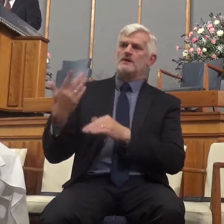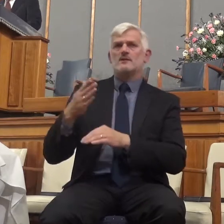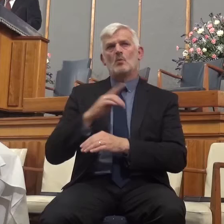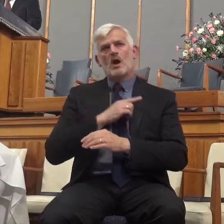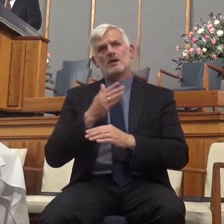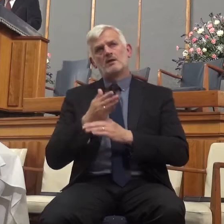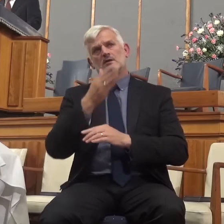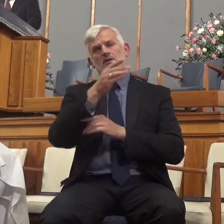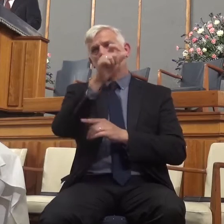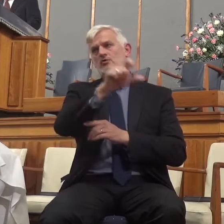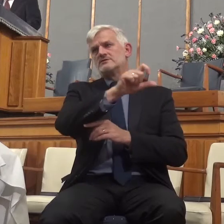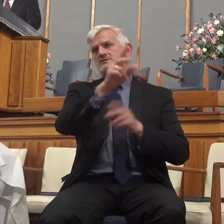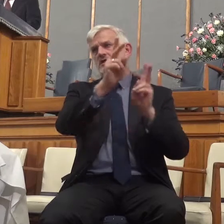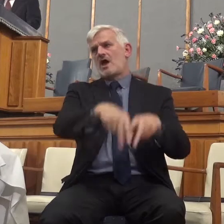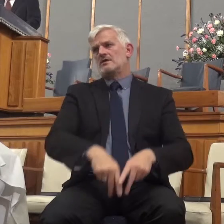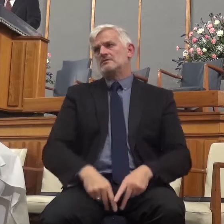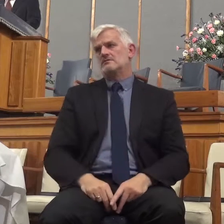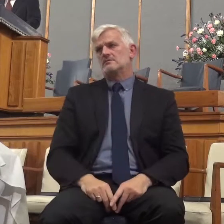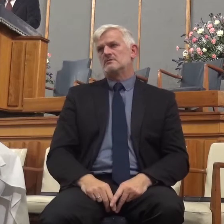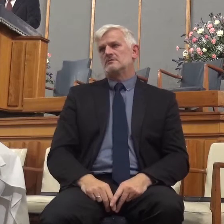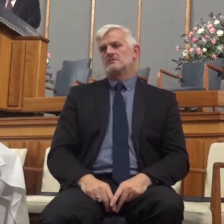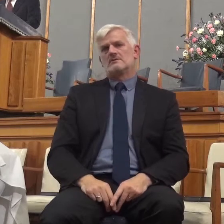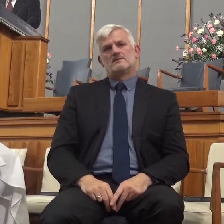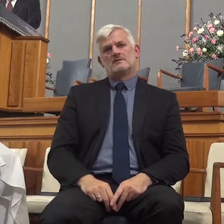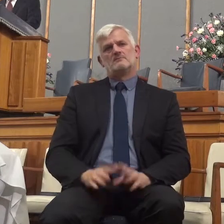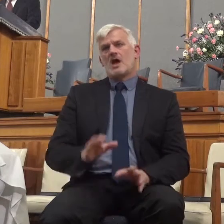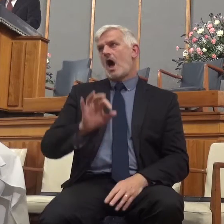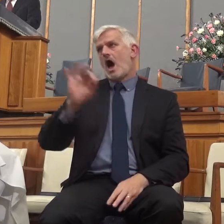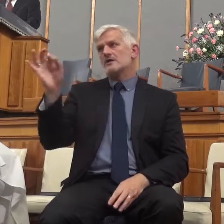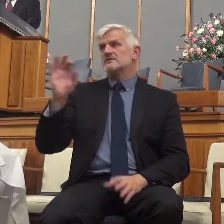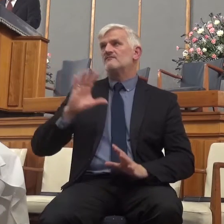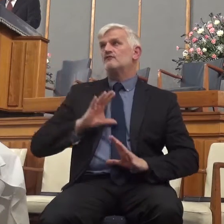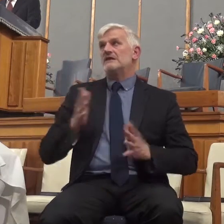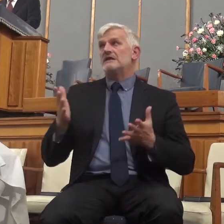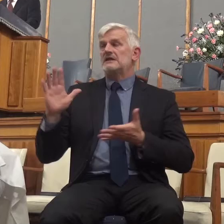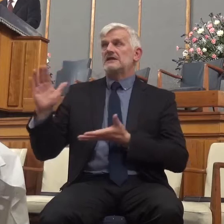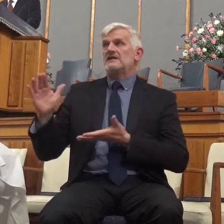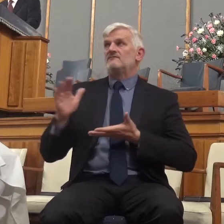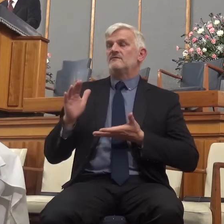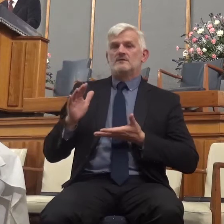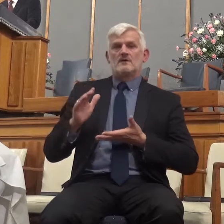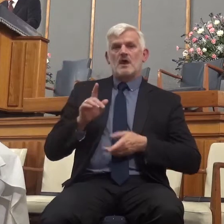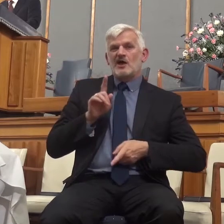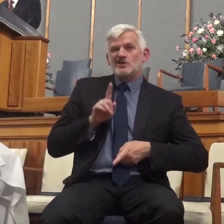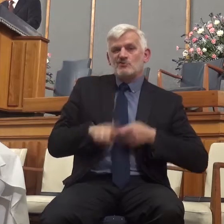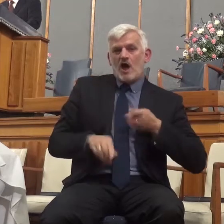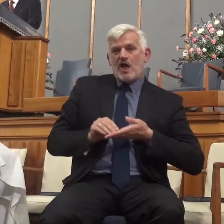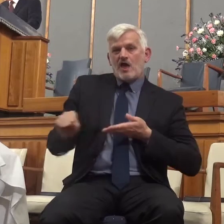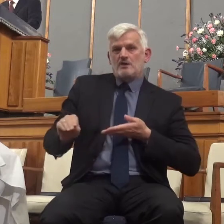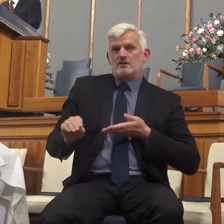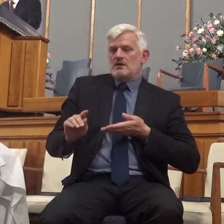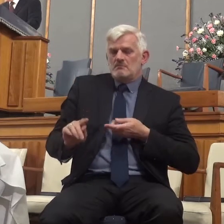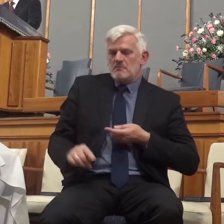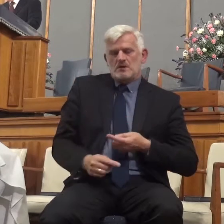Calvary's cross. It has come to you as a free gift. You cannot secure it by any deserving of your